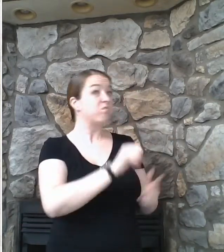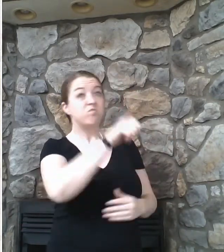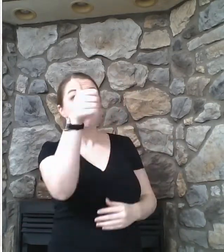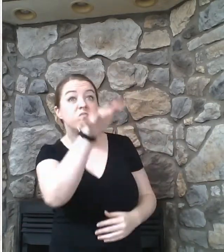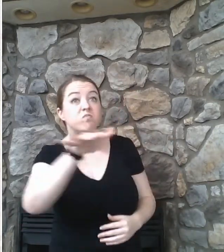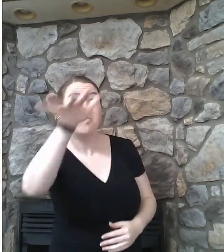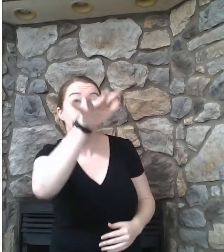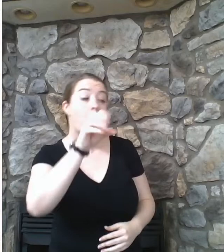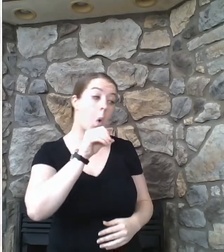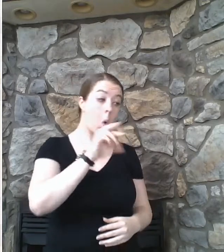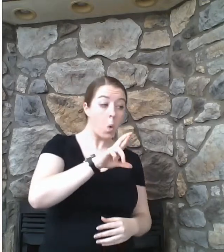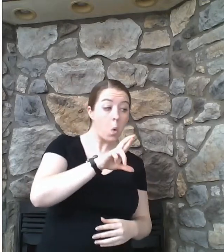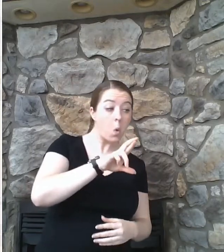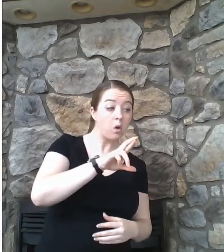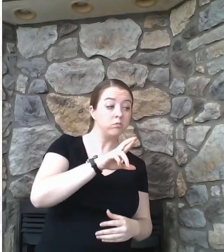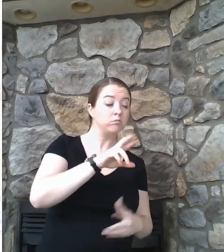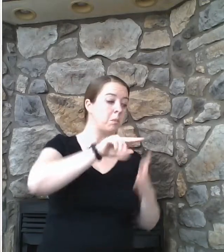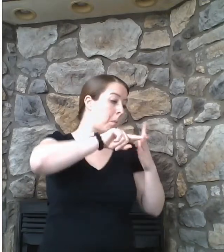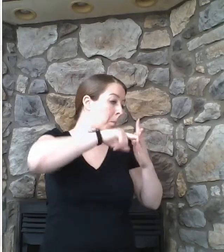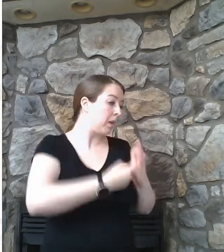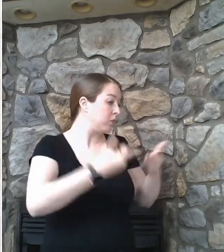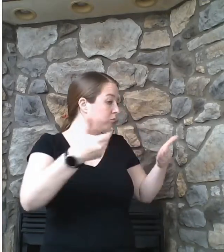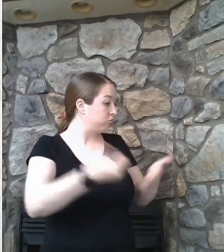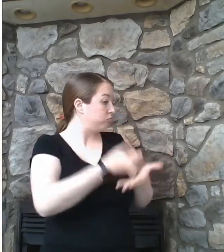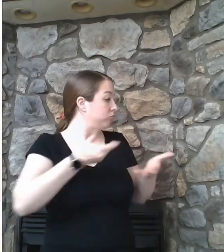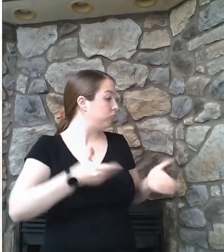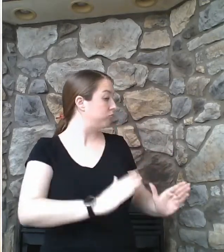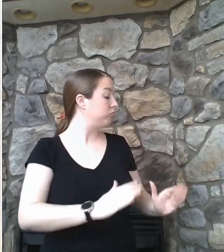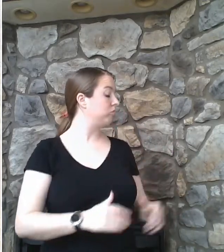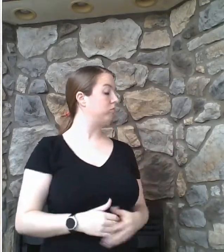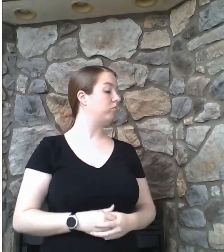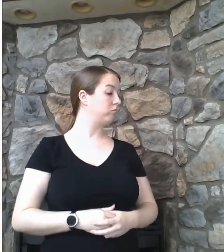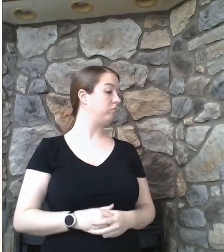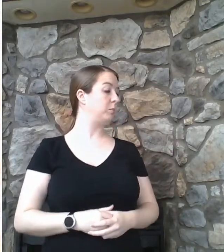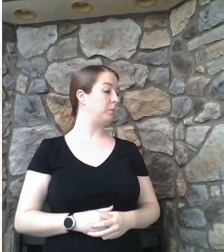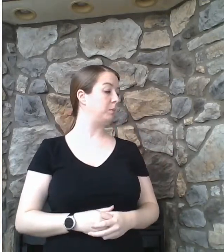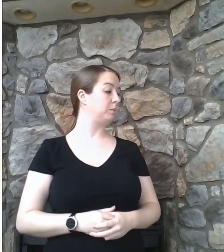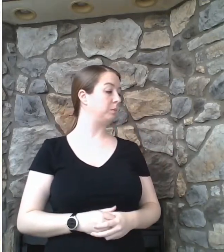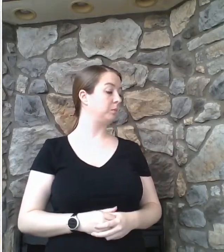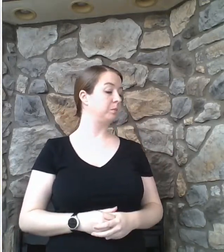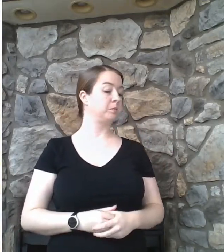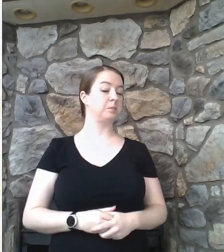in another place or in a different way."